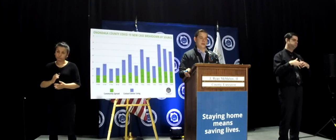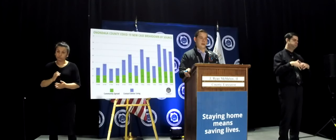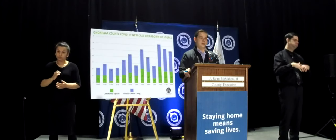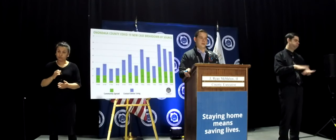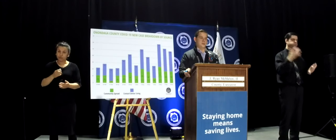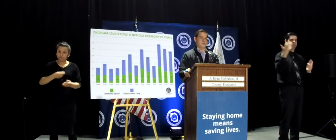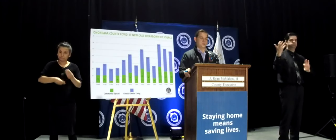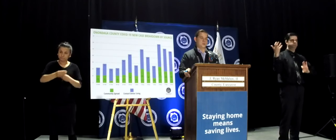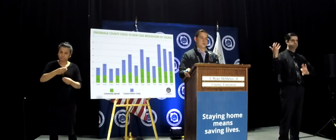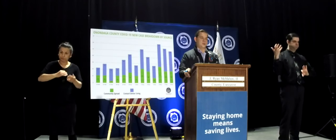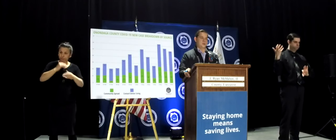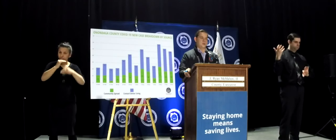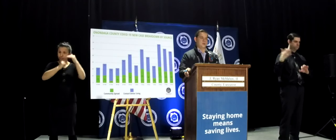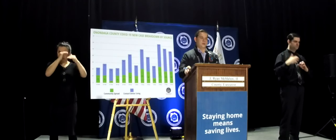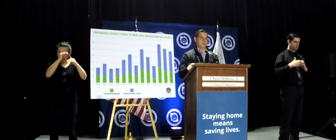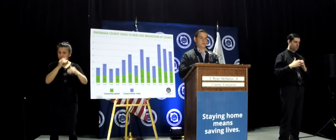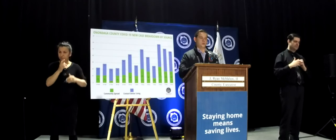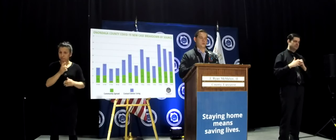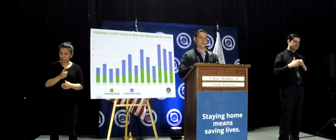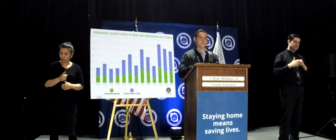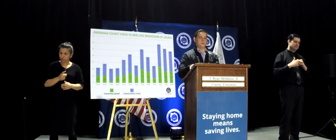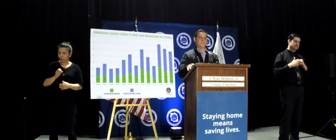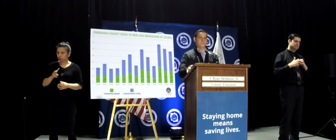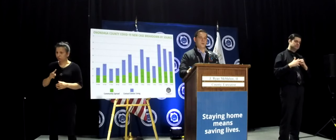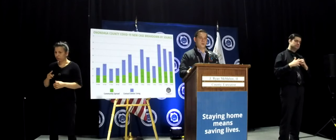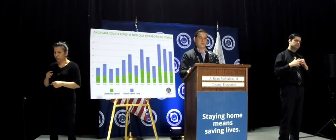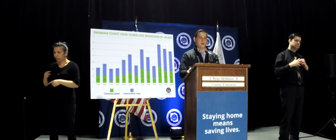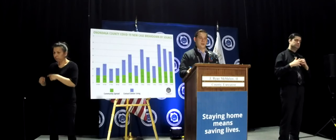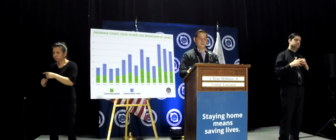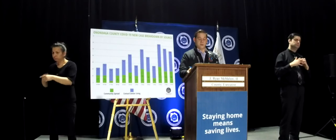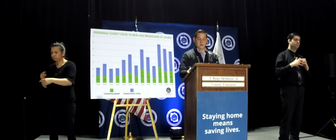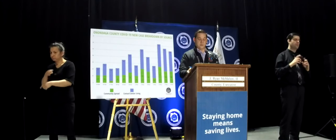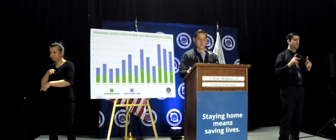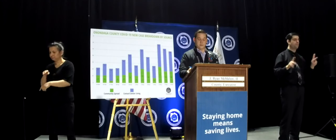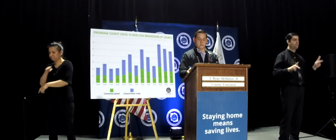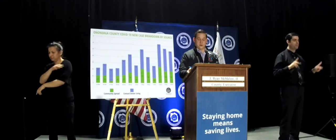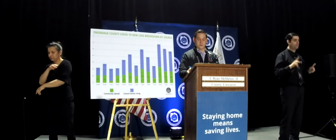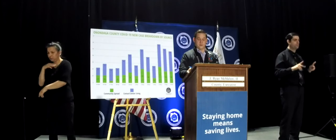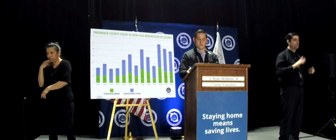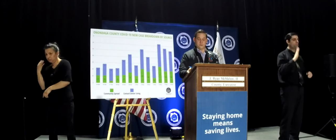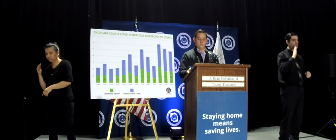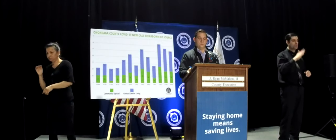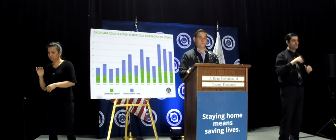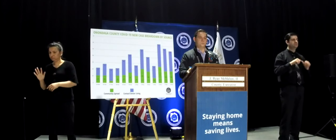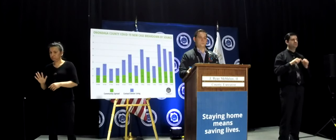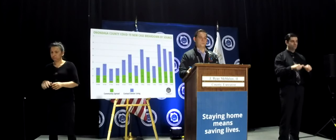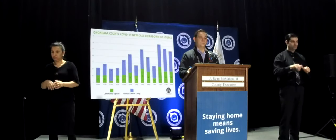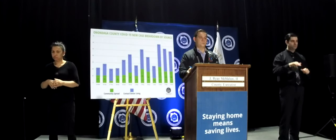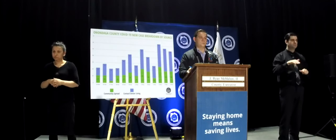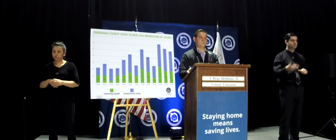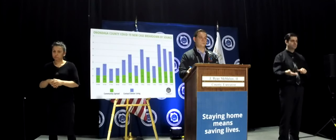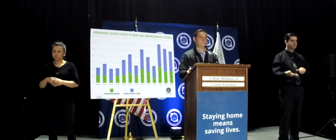the reality is we're still going to lose people, and that's very painful.